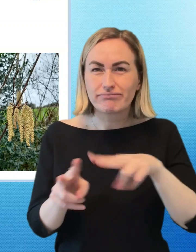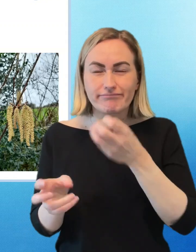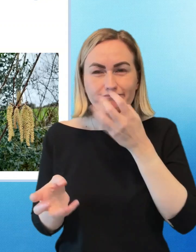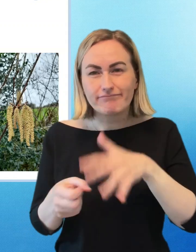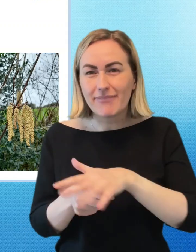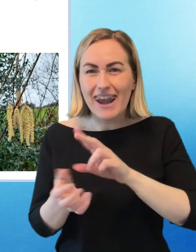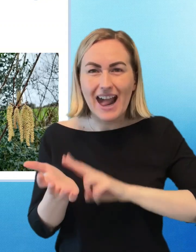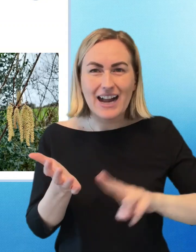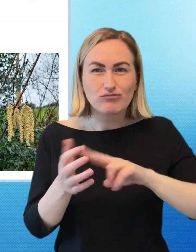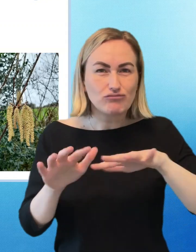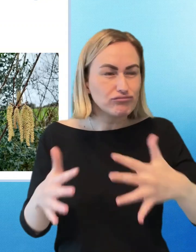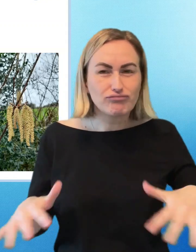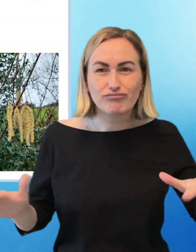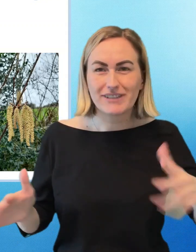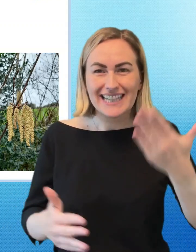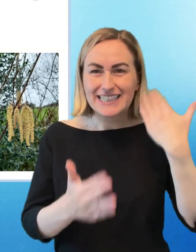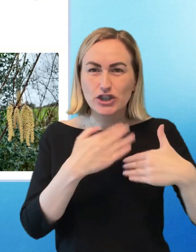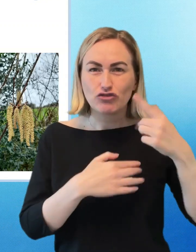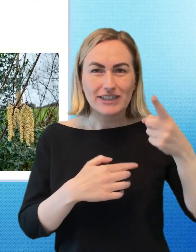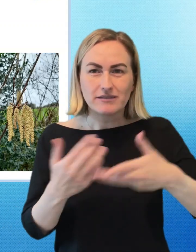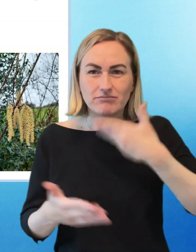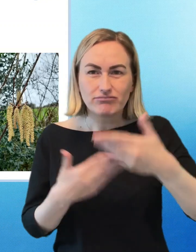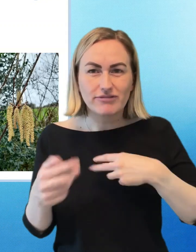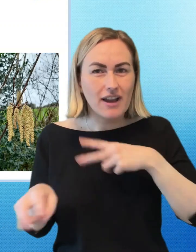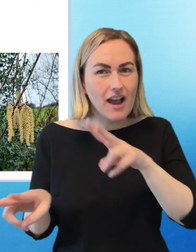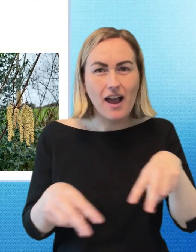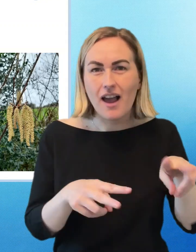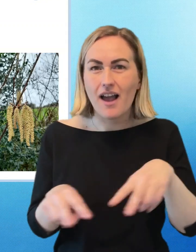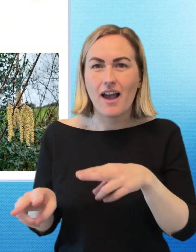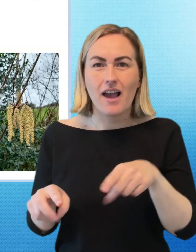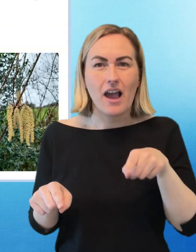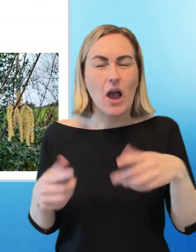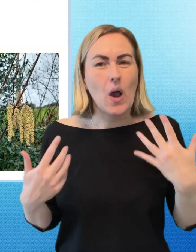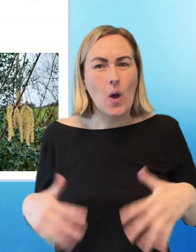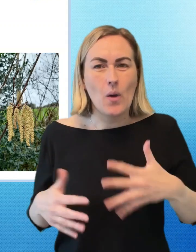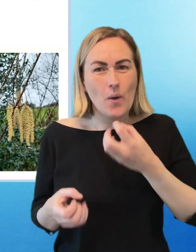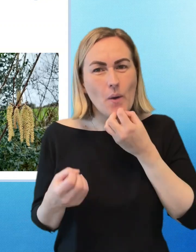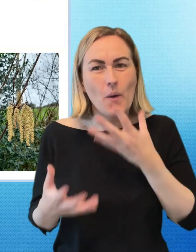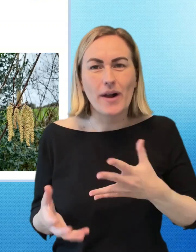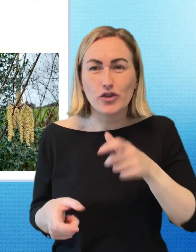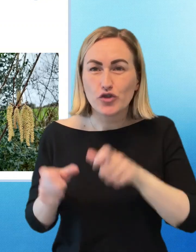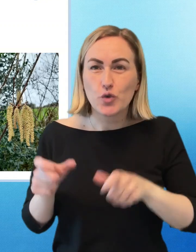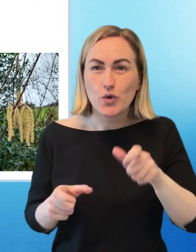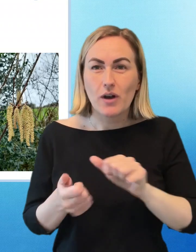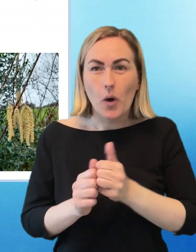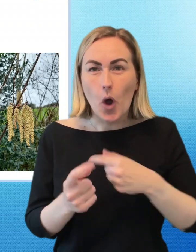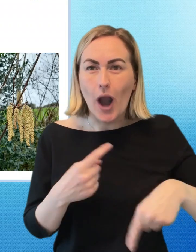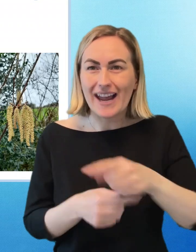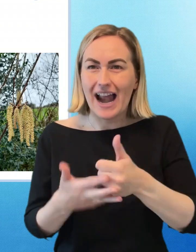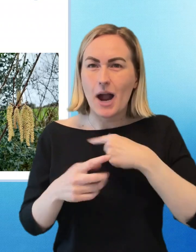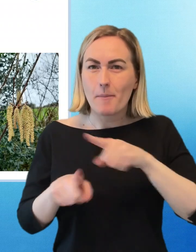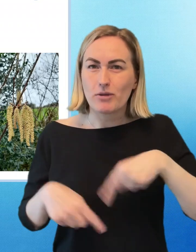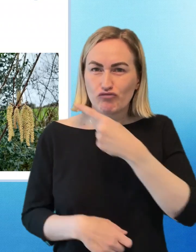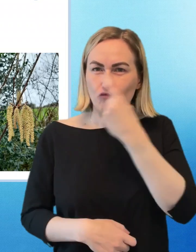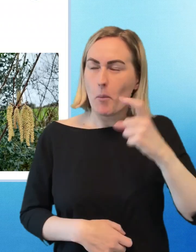local flora and fauna and the history behind it. This really grounded our students and our colleagues in terms of